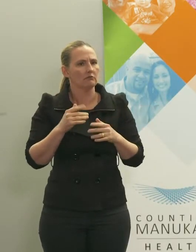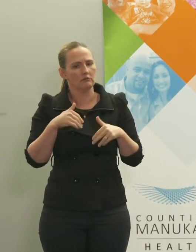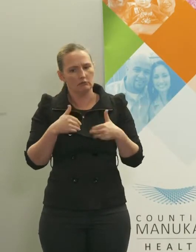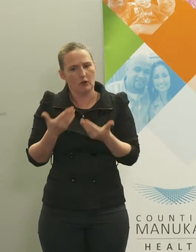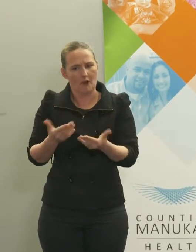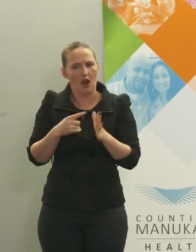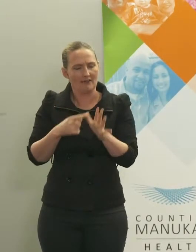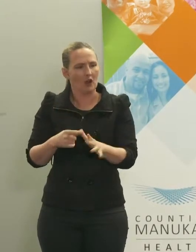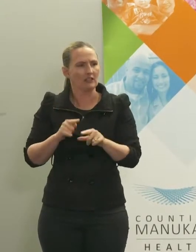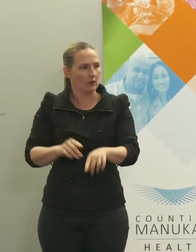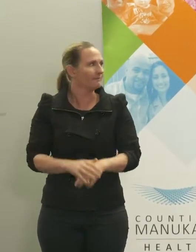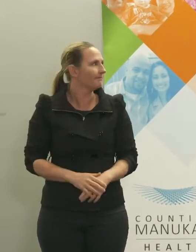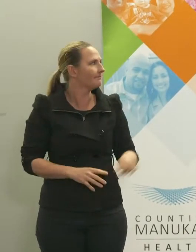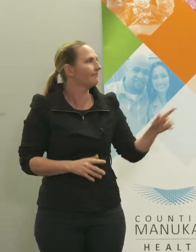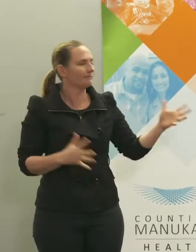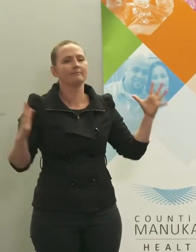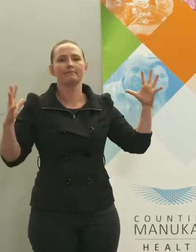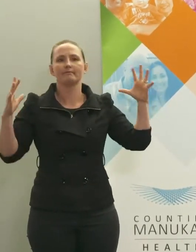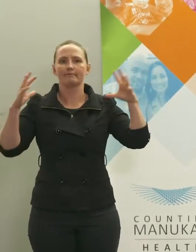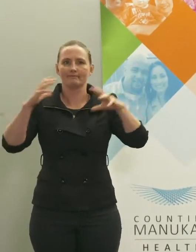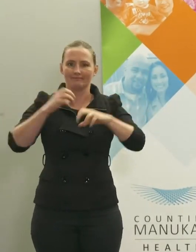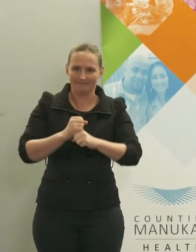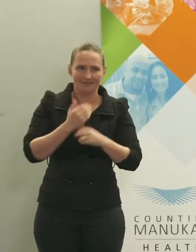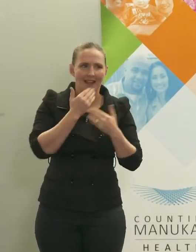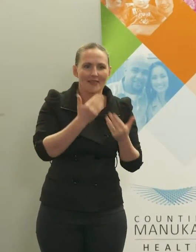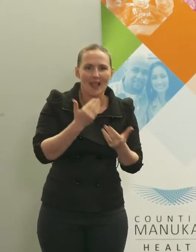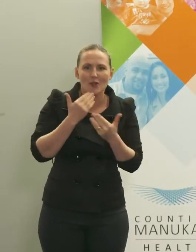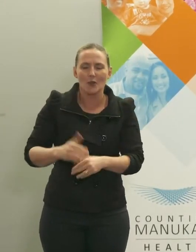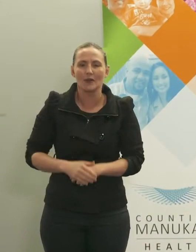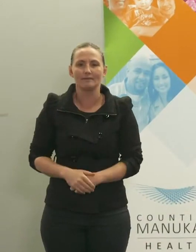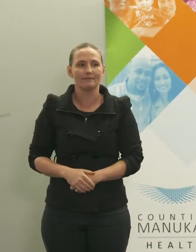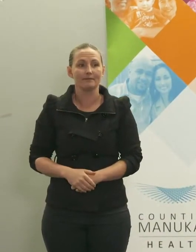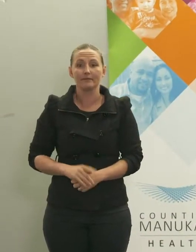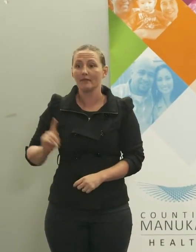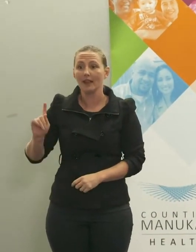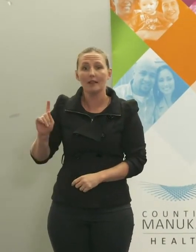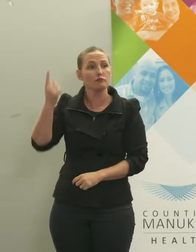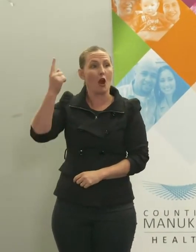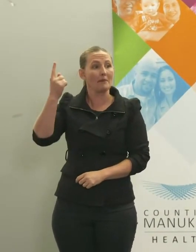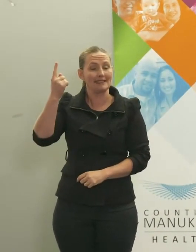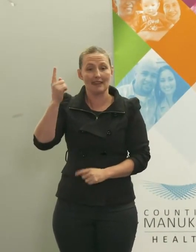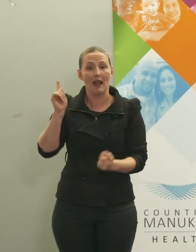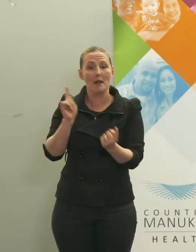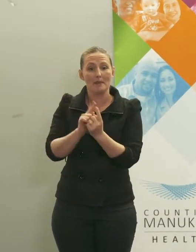Okay, thanks everybody. We'll wrap that one up here. The Prime Minister, with Cabinet is meeting in Wellington